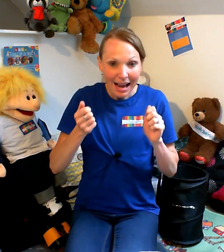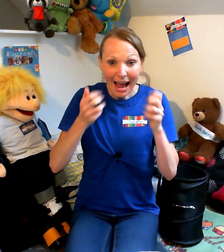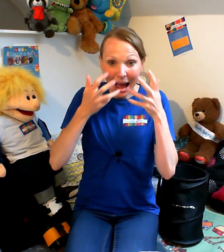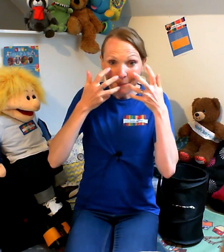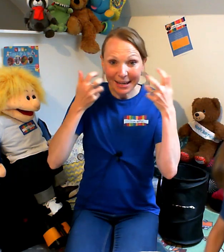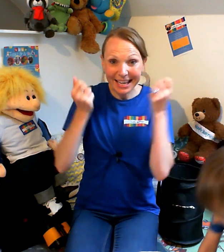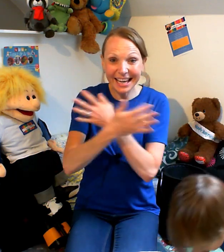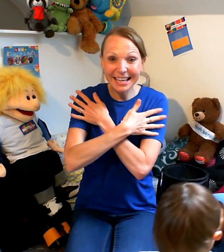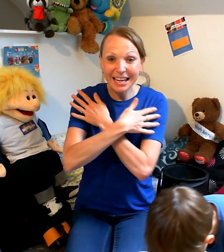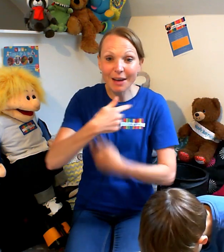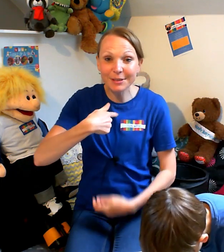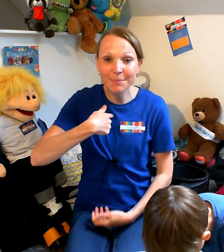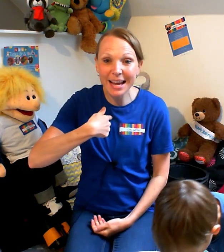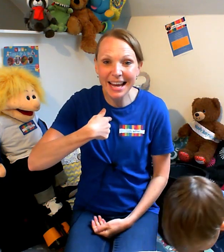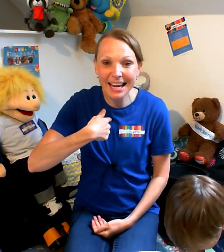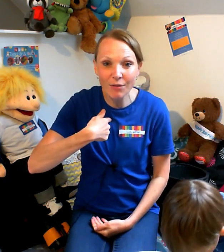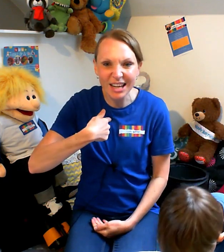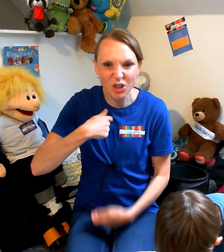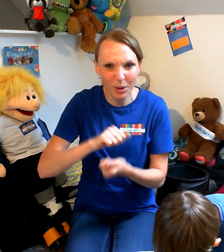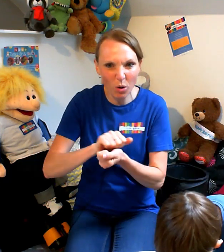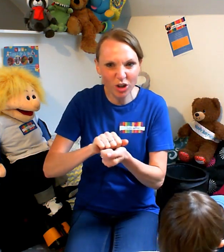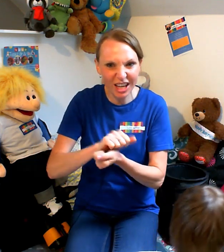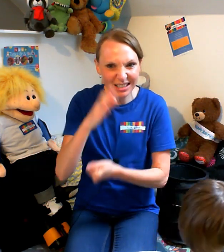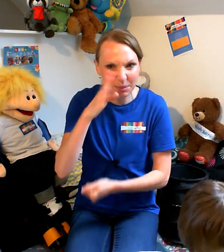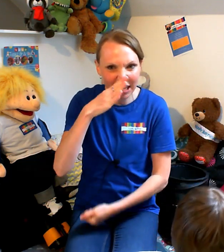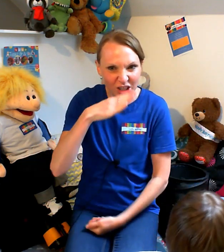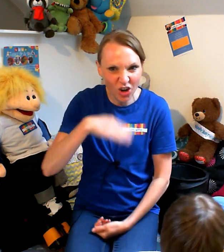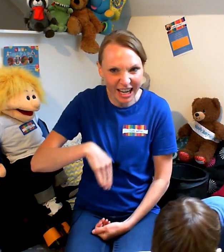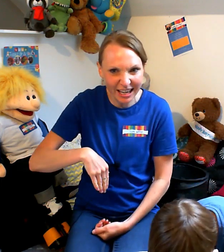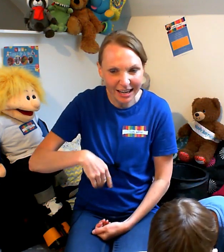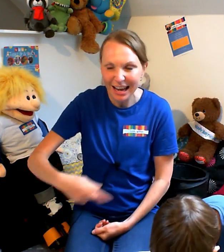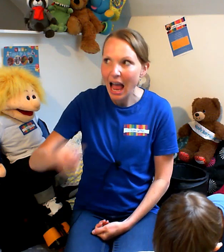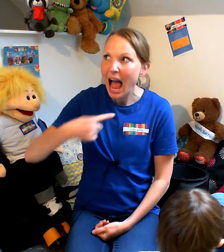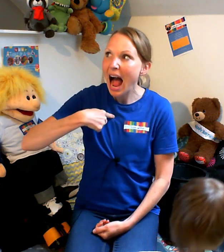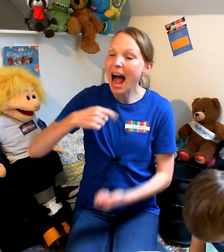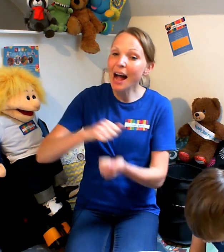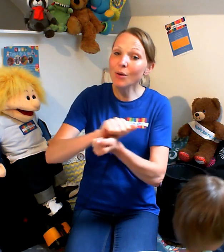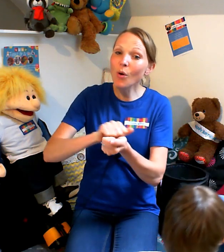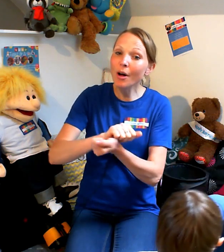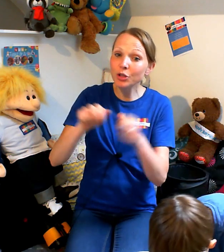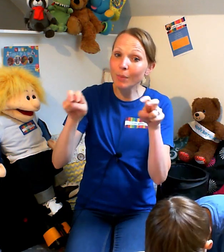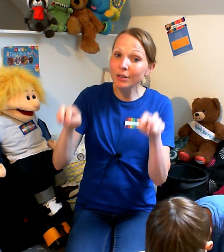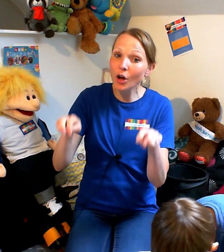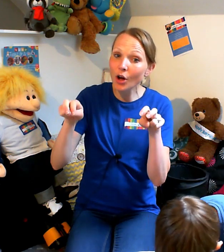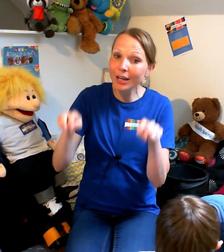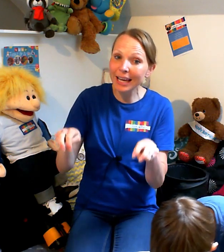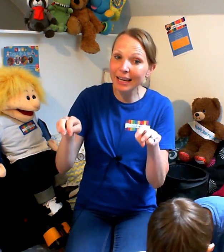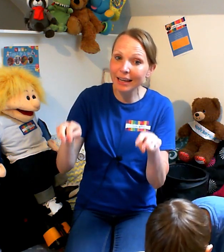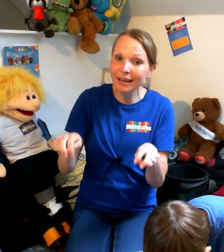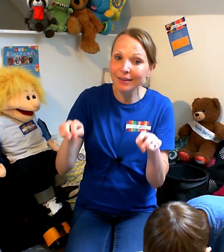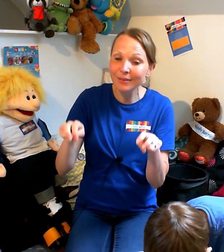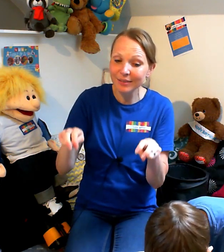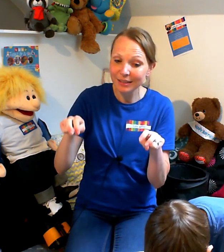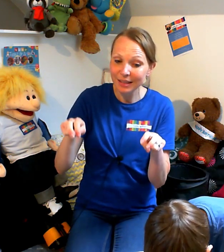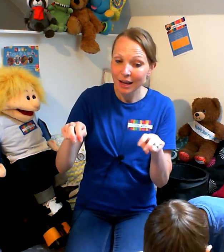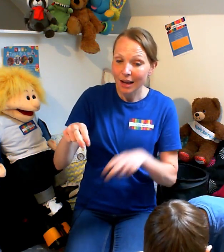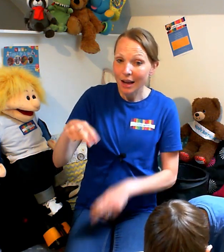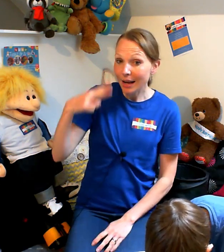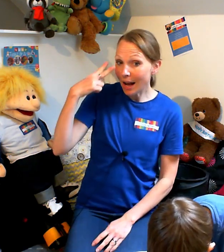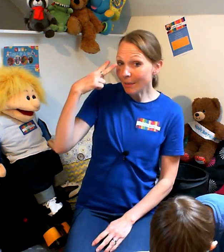love my kitty. And my kitty loves me. Right, should we wash that smelly doggy? I wash my doggy. Come